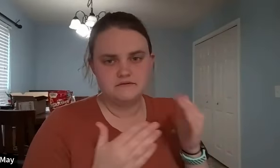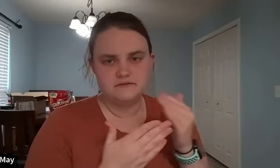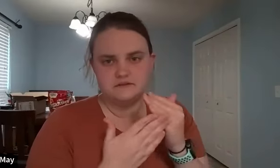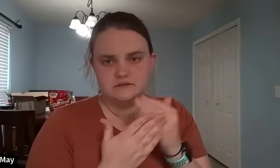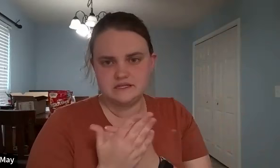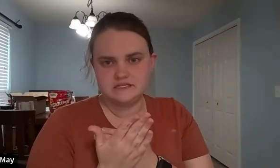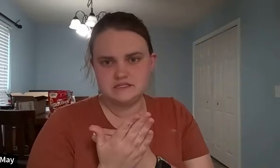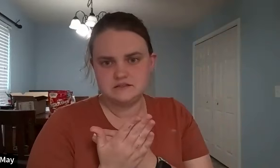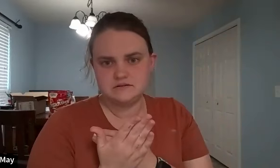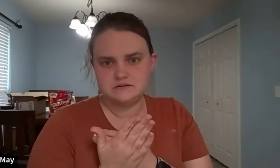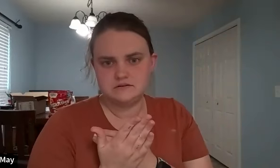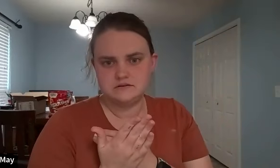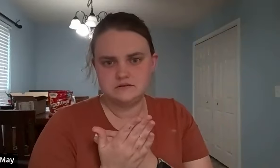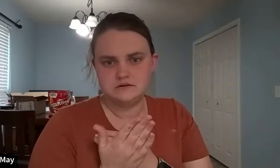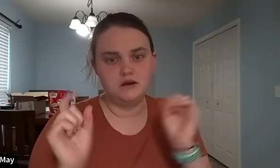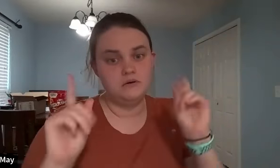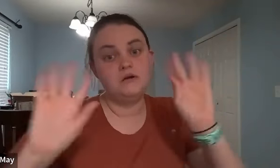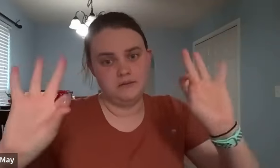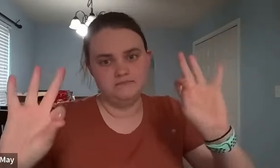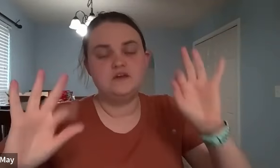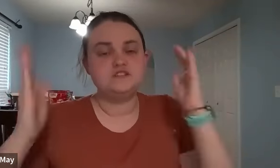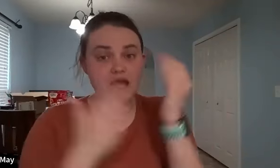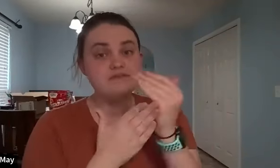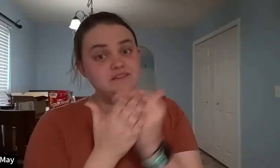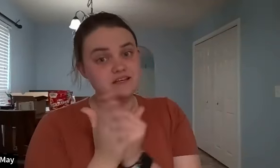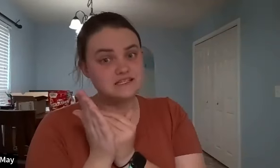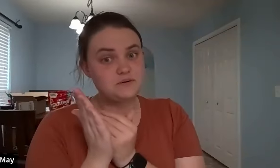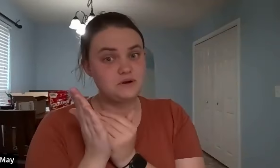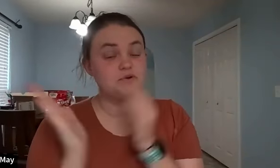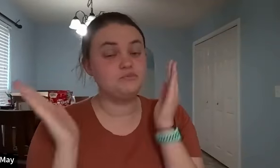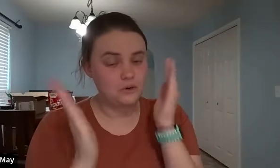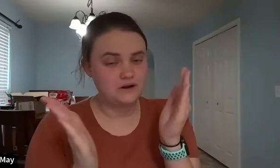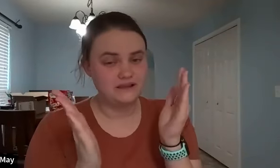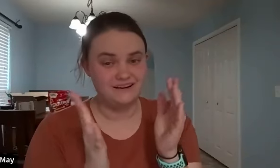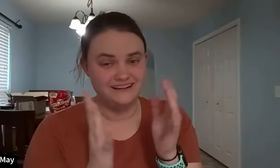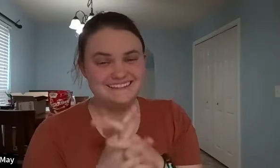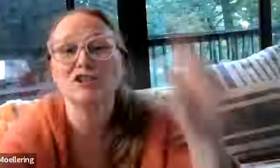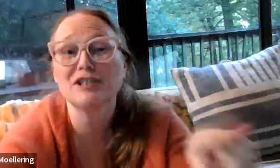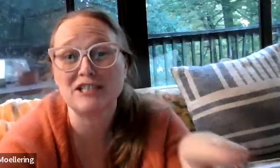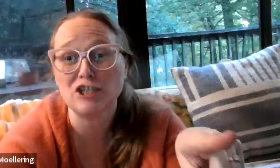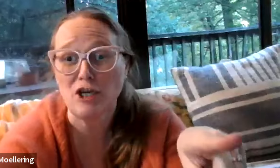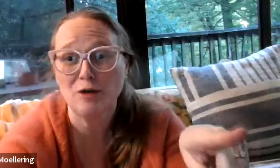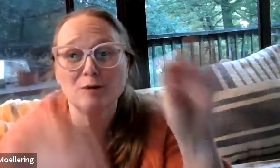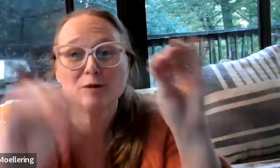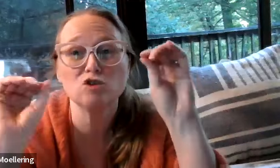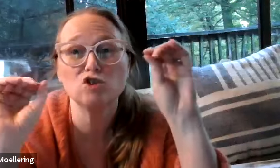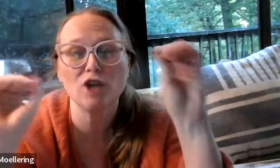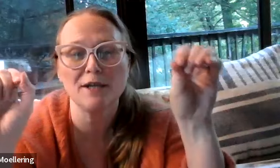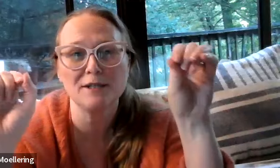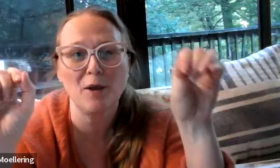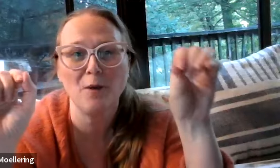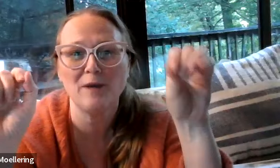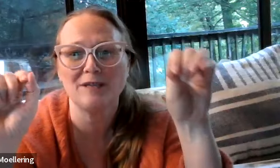the list? No. Okay. So we have a list that we're working on. Yeah, I just sent it to you just so we could